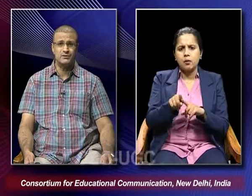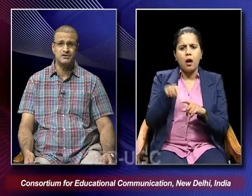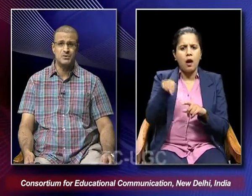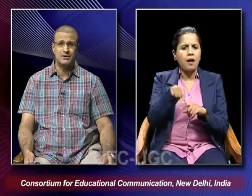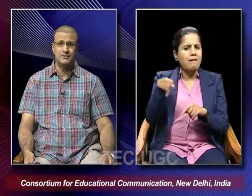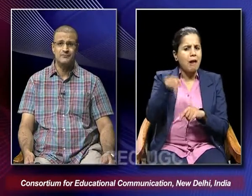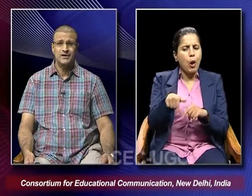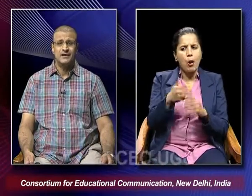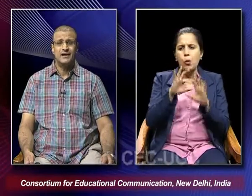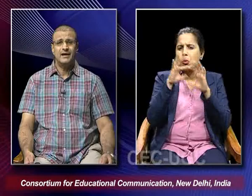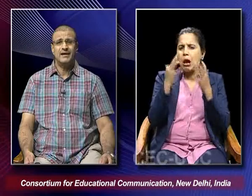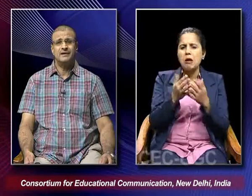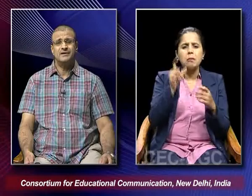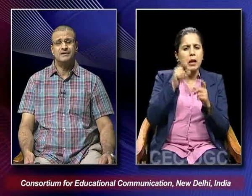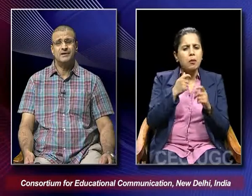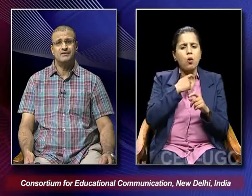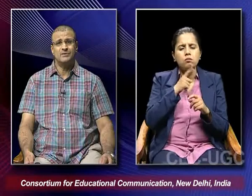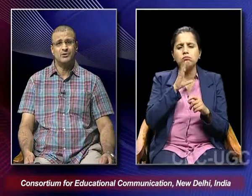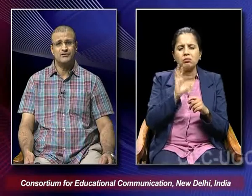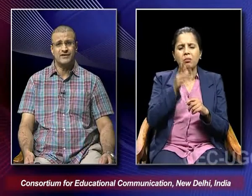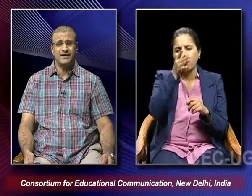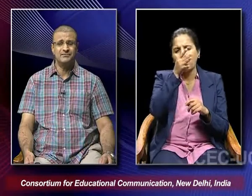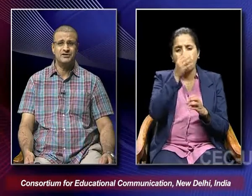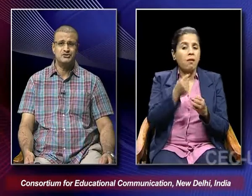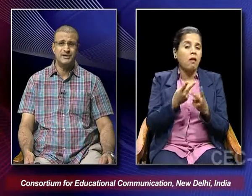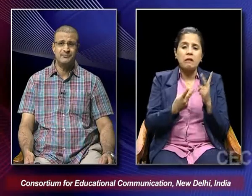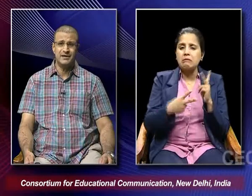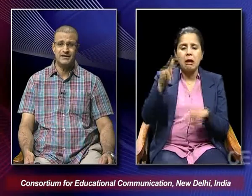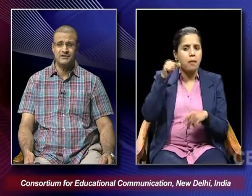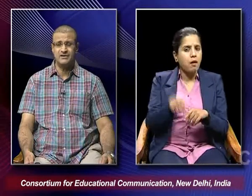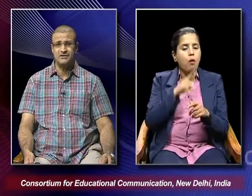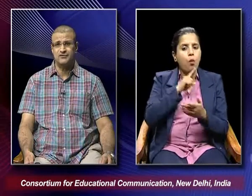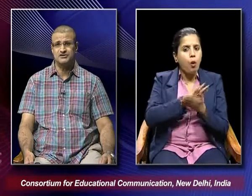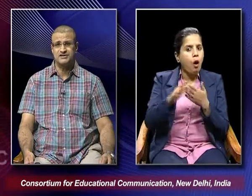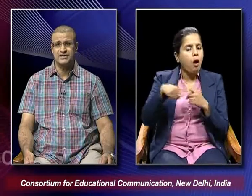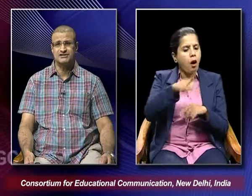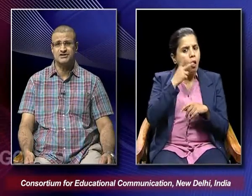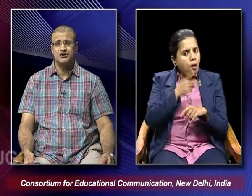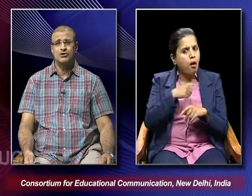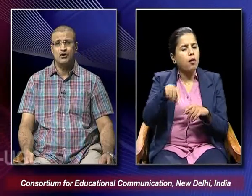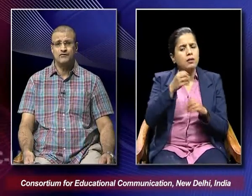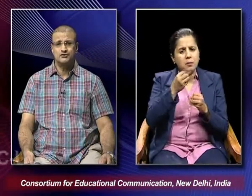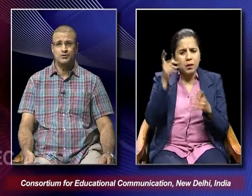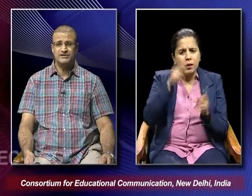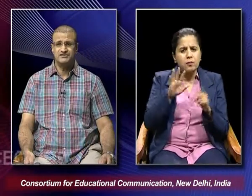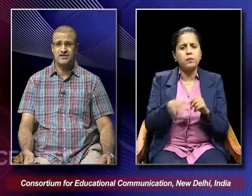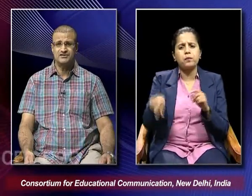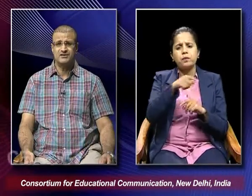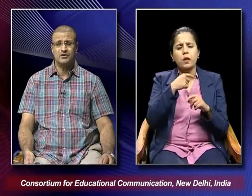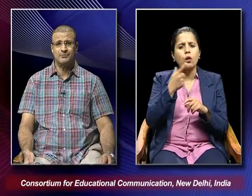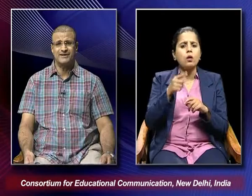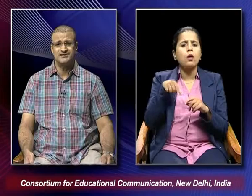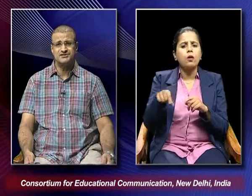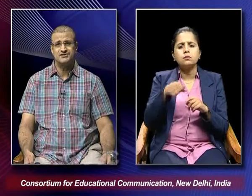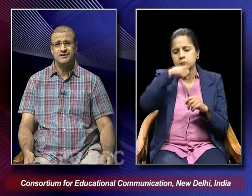in today's world. And at one point of time he is being implicated in a false case of spurious drugs